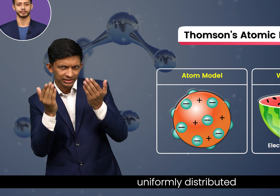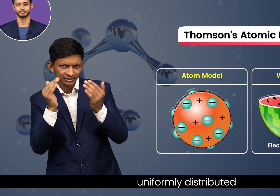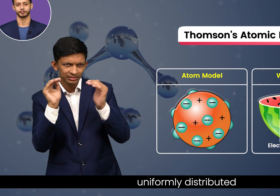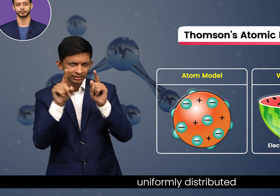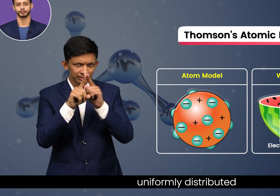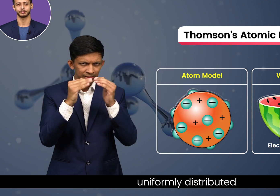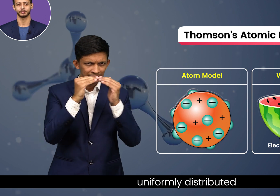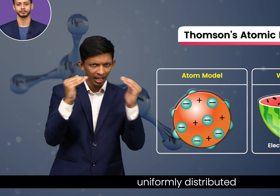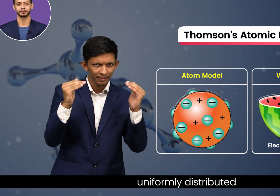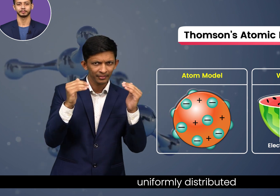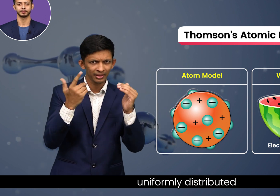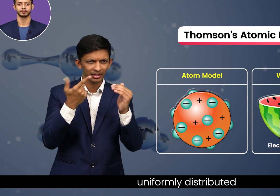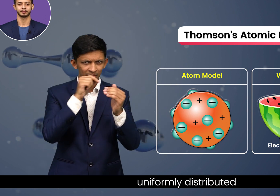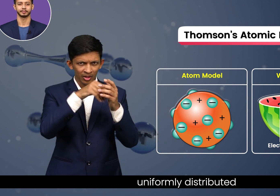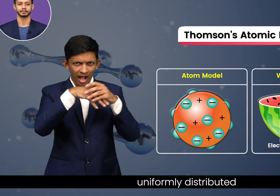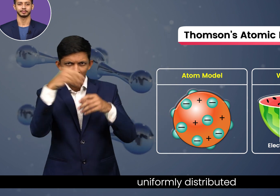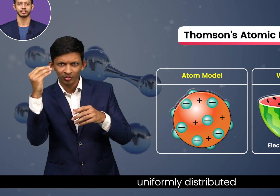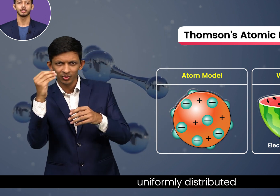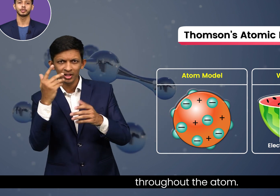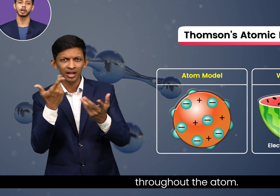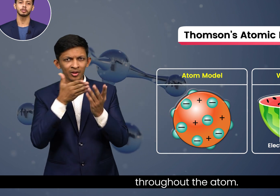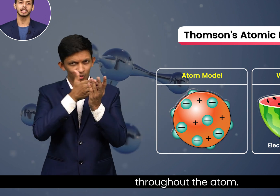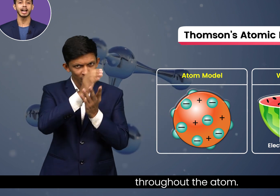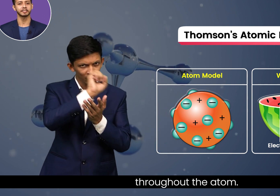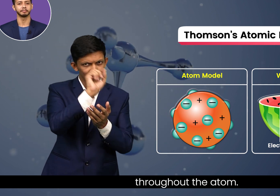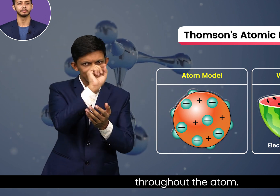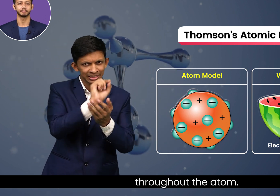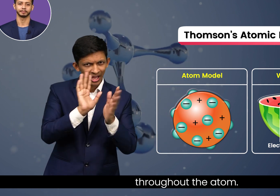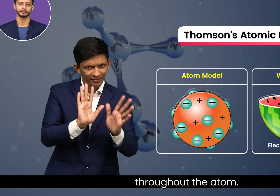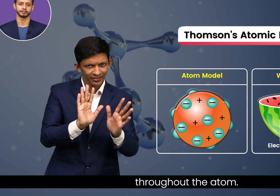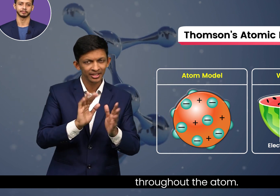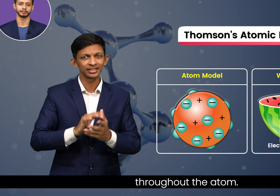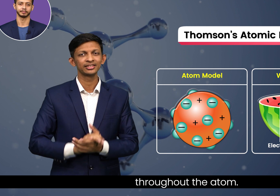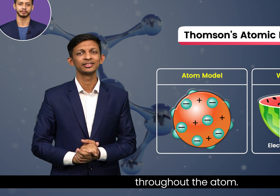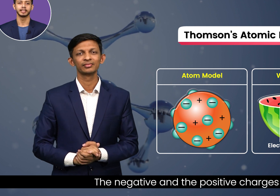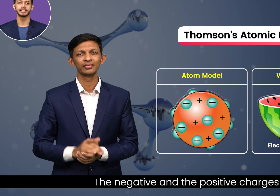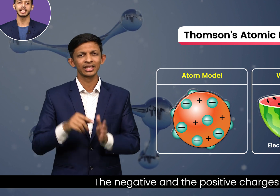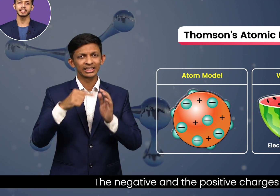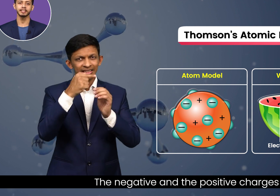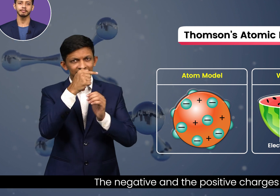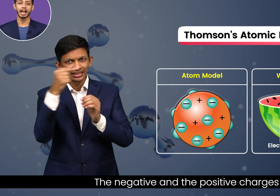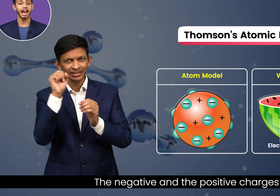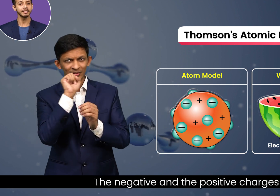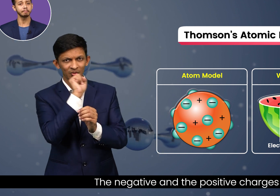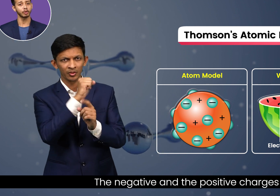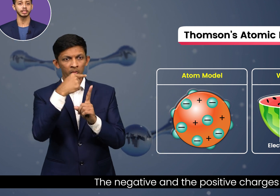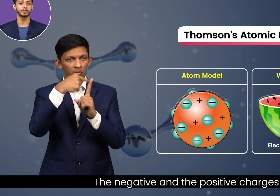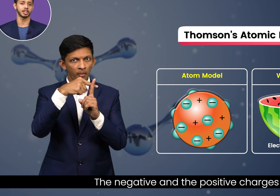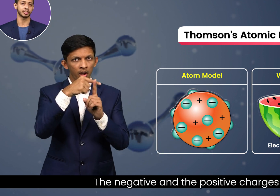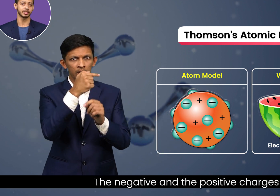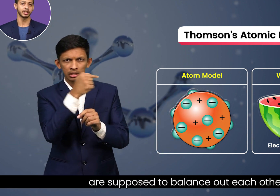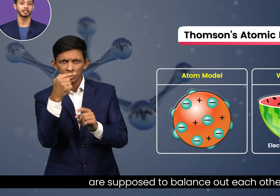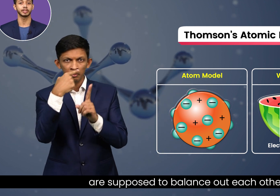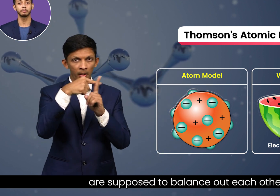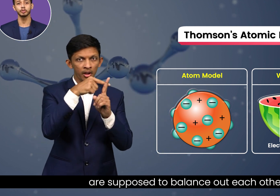throughout the atom. The negative and the positive